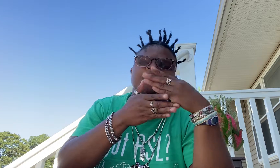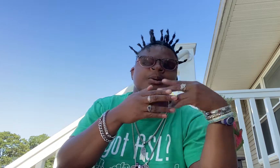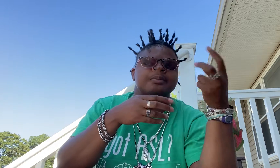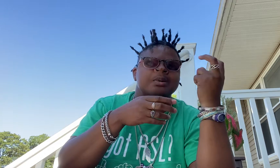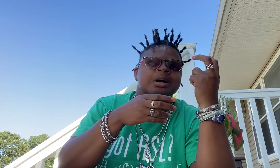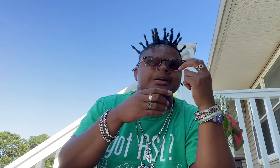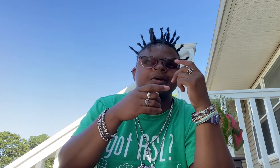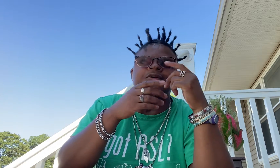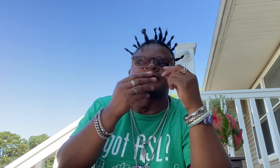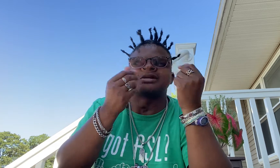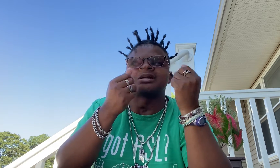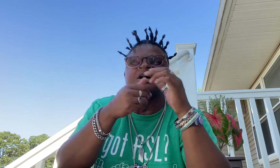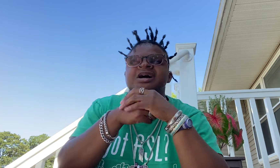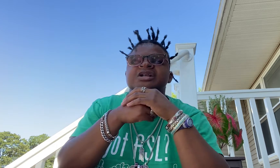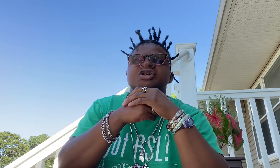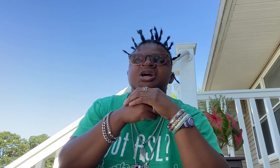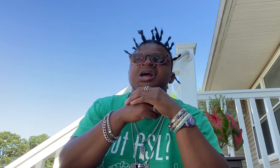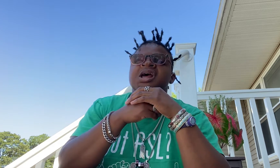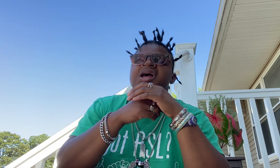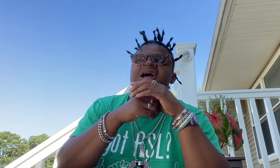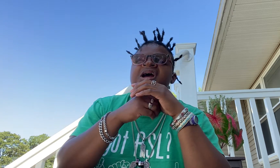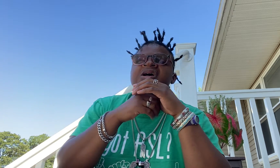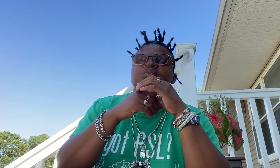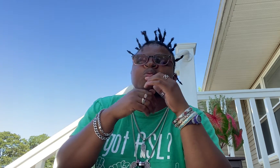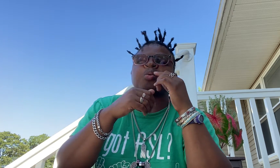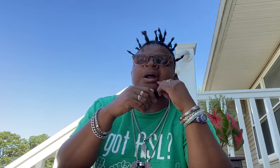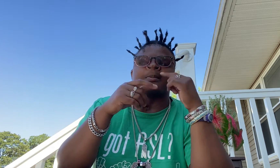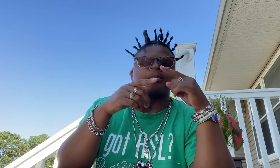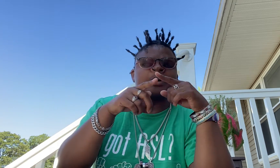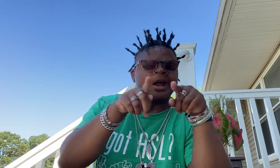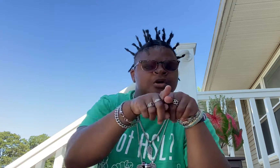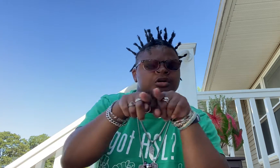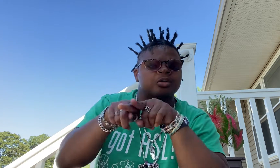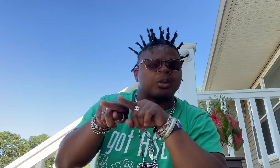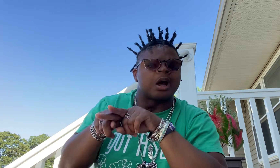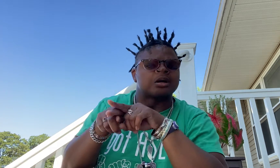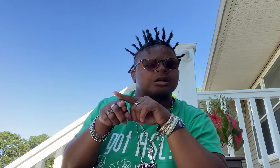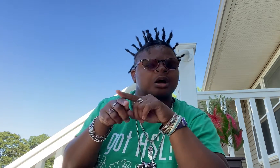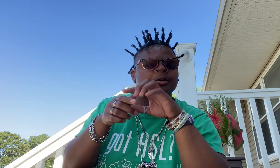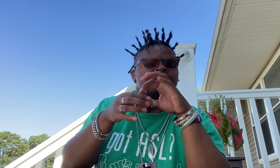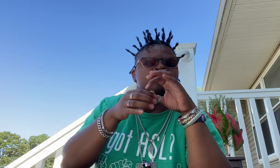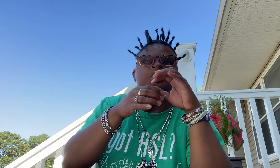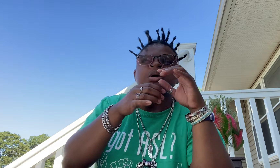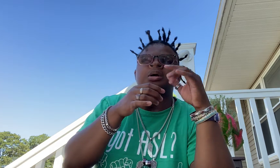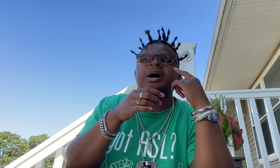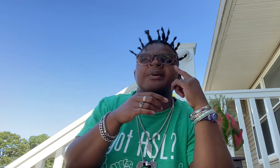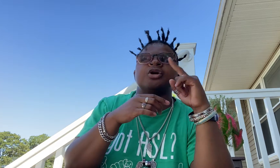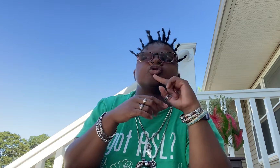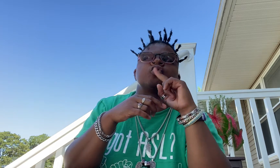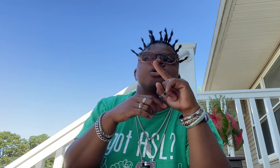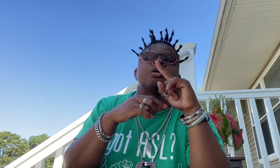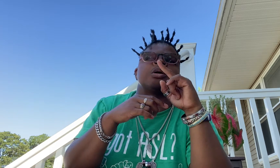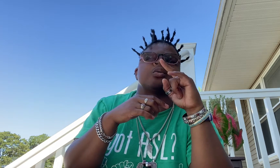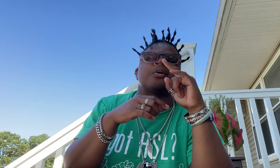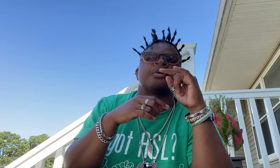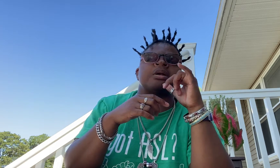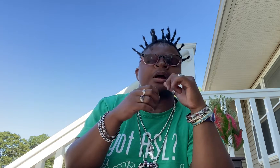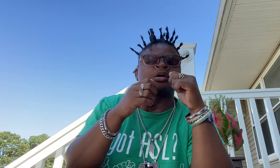partly blind, so I use touch. And when I paired the locks up, I made sure if